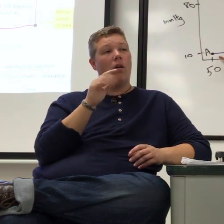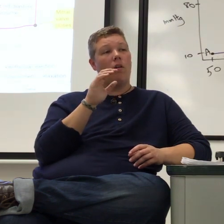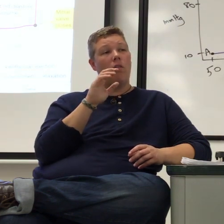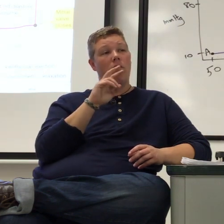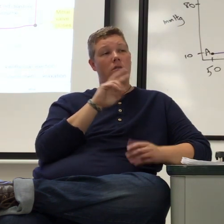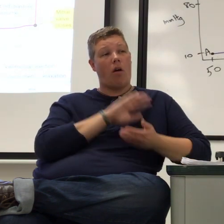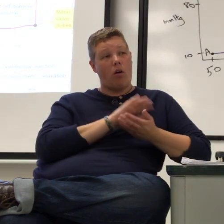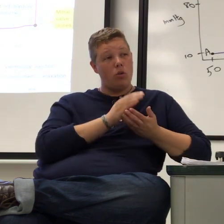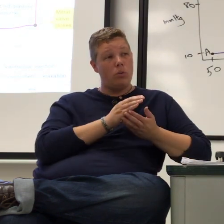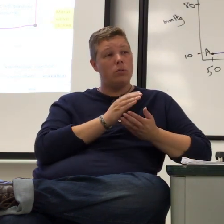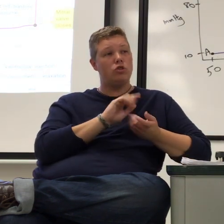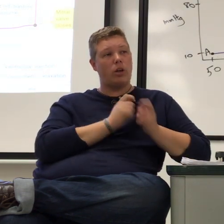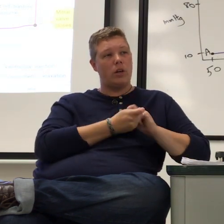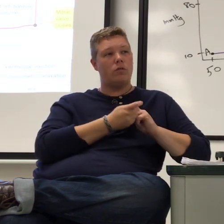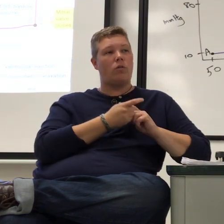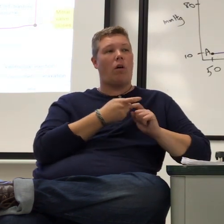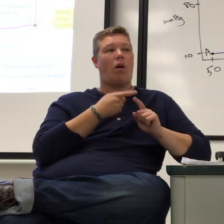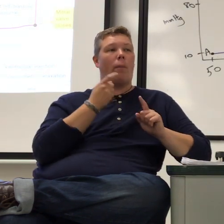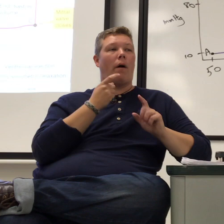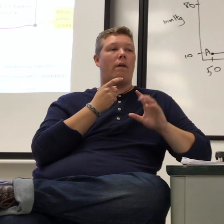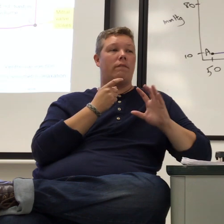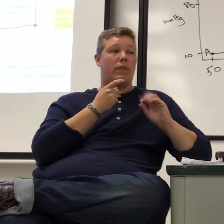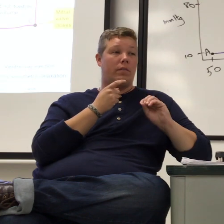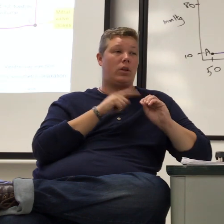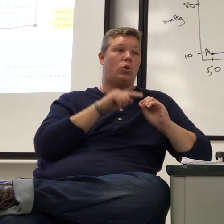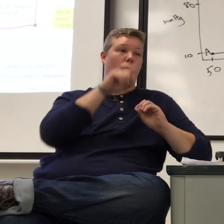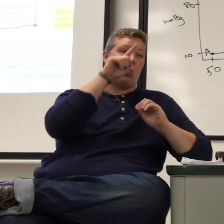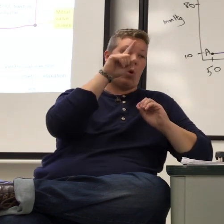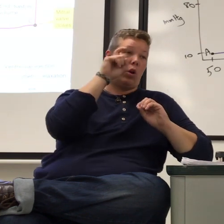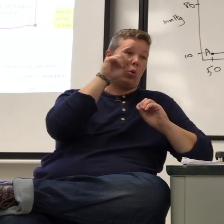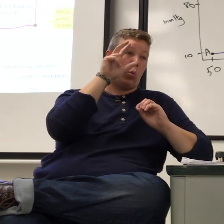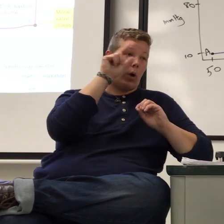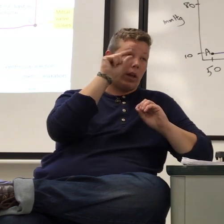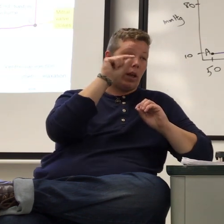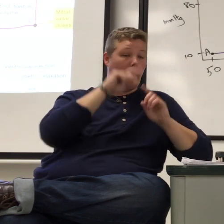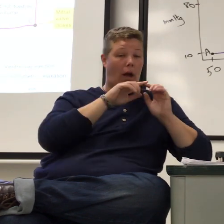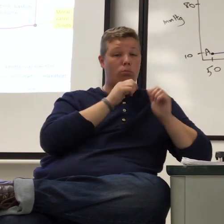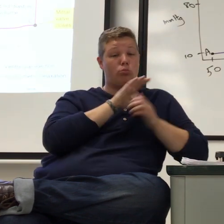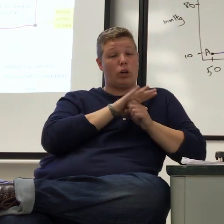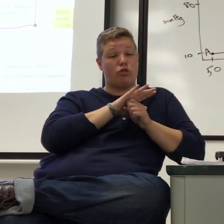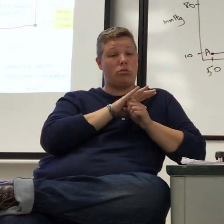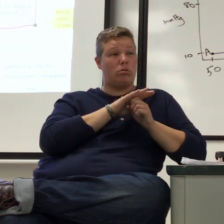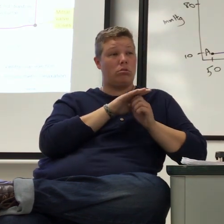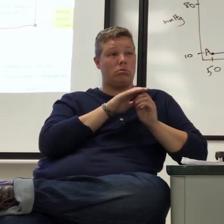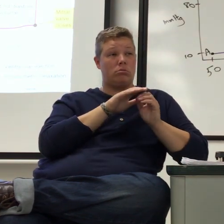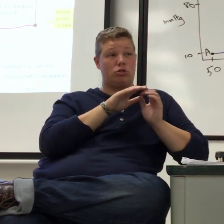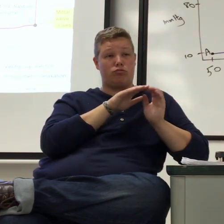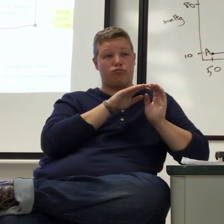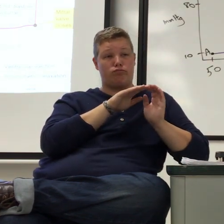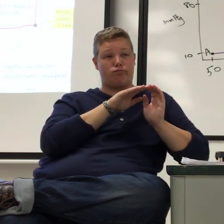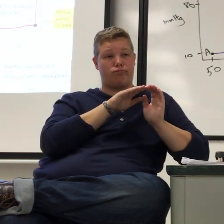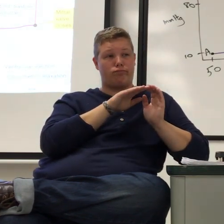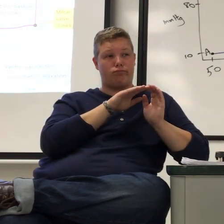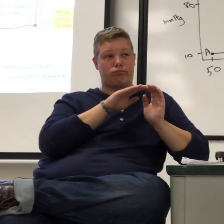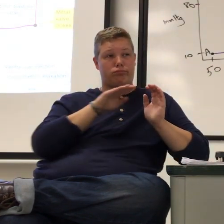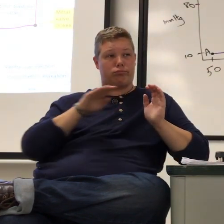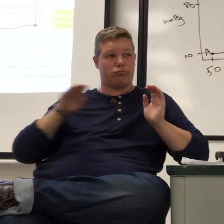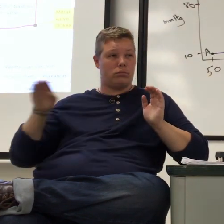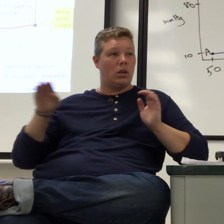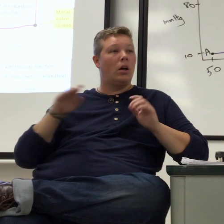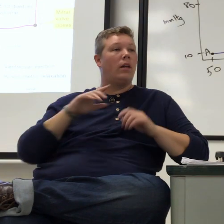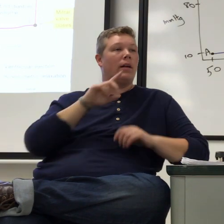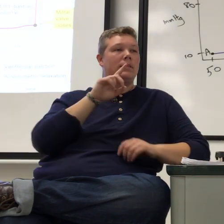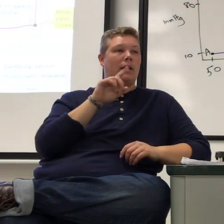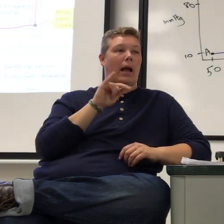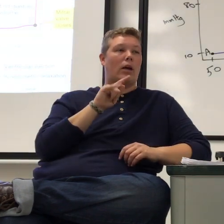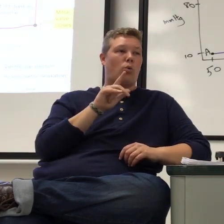50 to 120, and the pressure didn't change very much at all. Okay, that's diastole. Then you